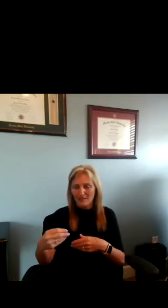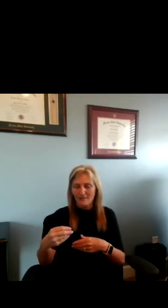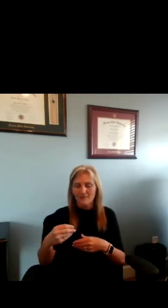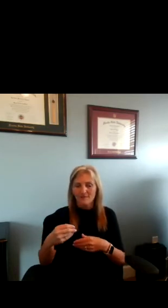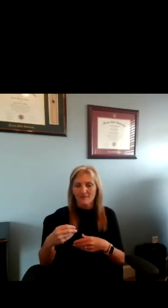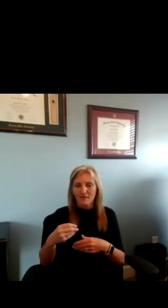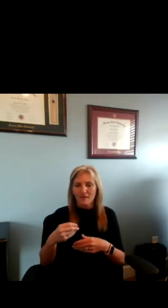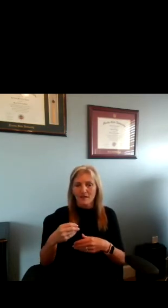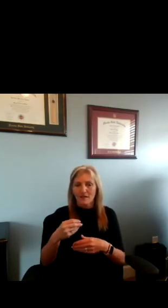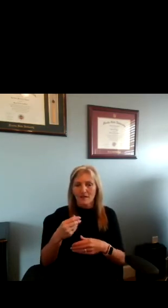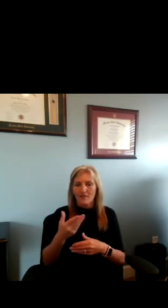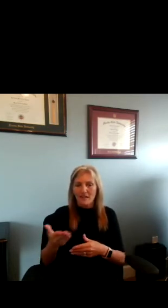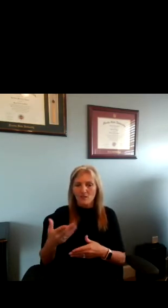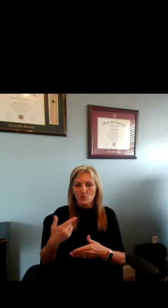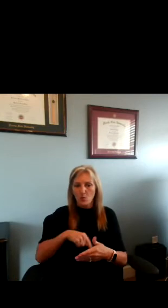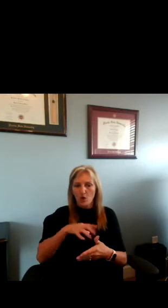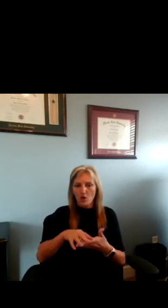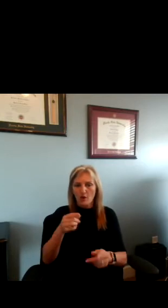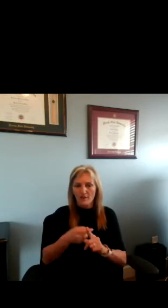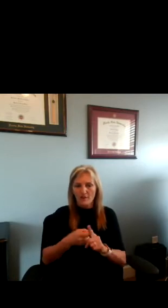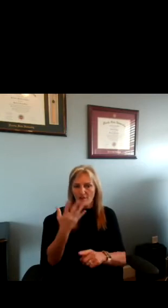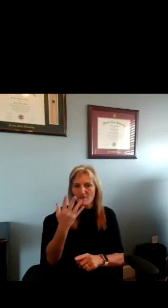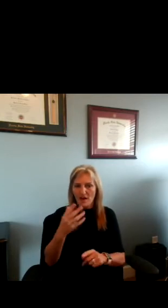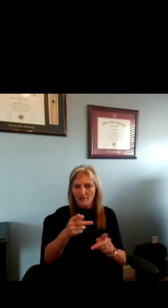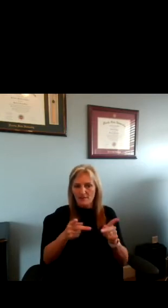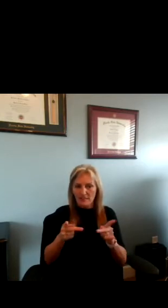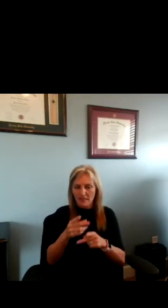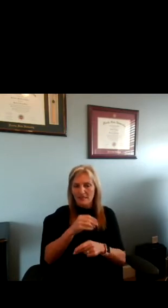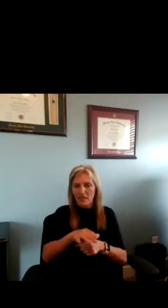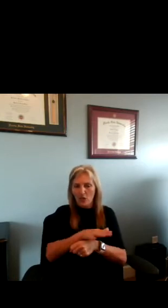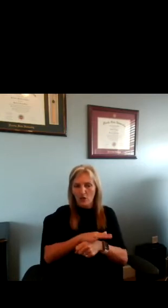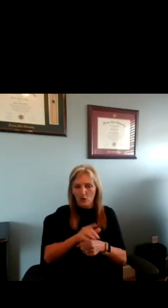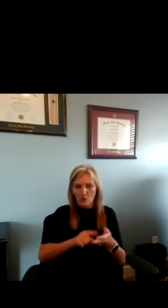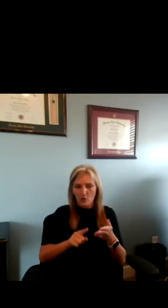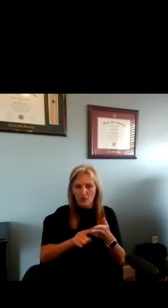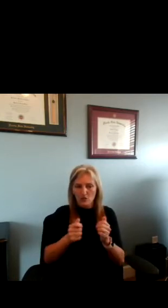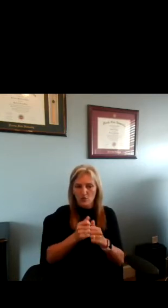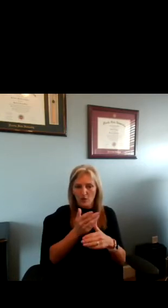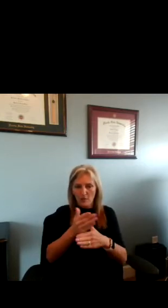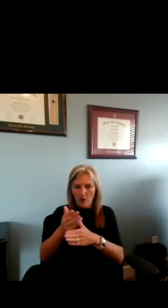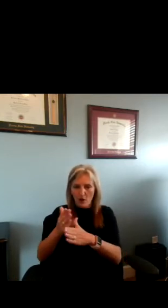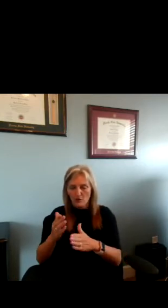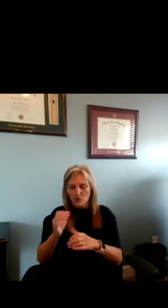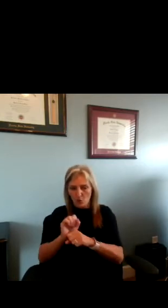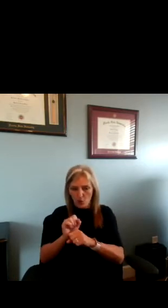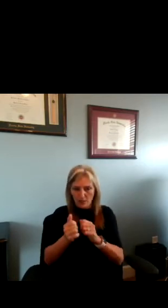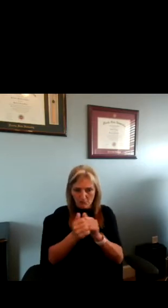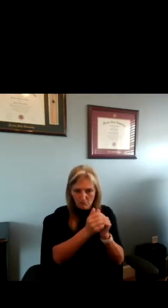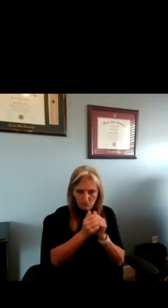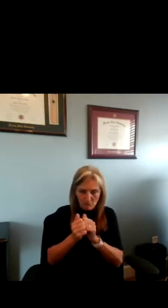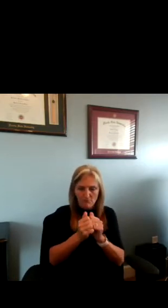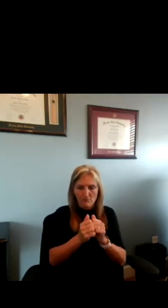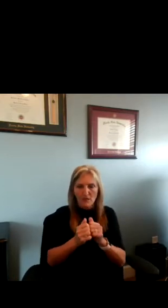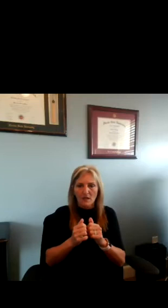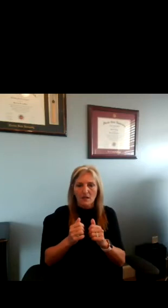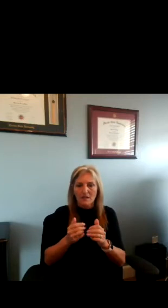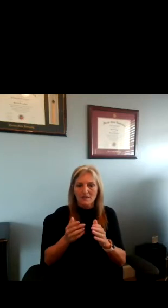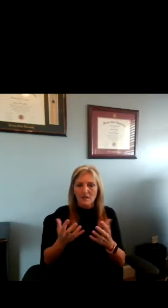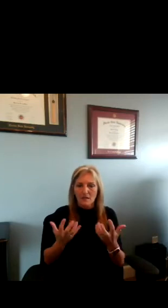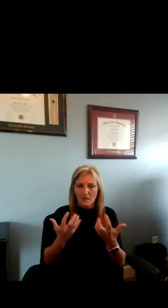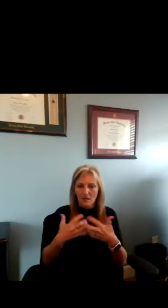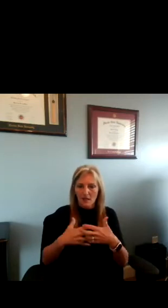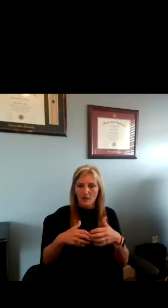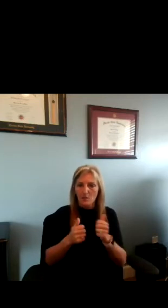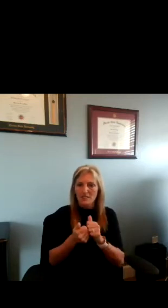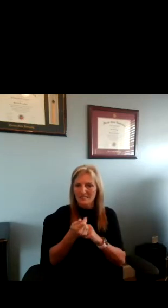the participating five sites and the local researcher practitioner partnerships that are working on this is aligned with several of the goals that I